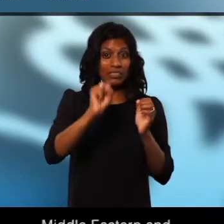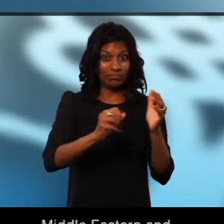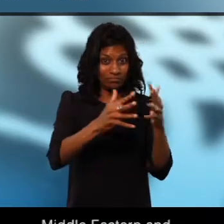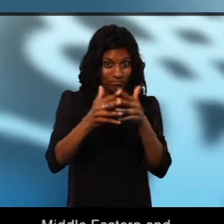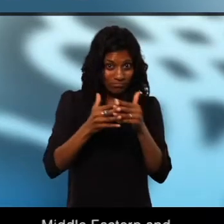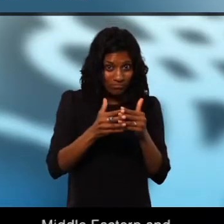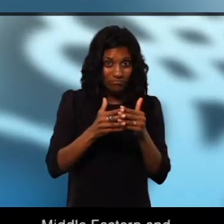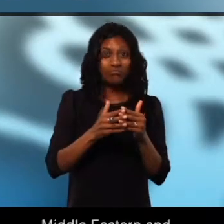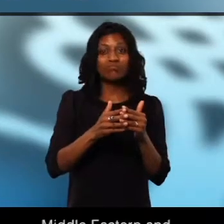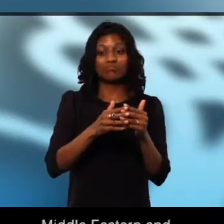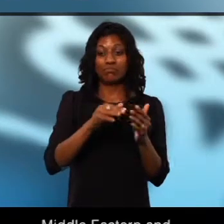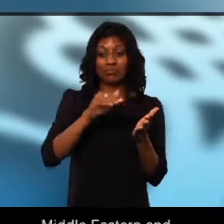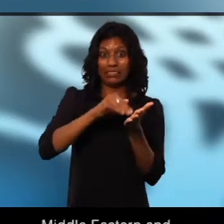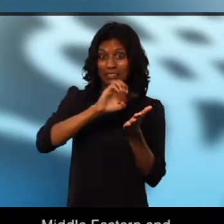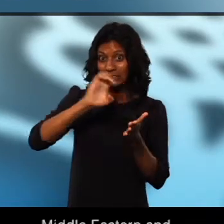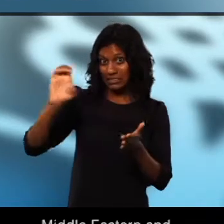and mixed racial descents.